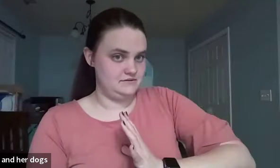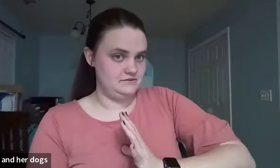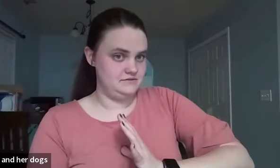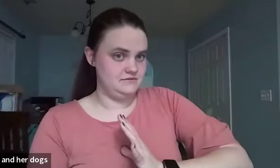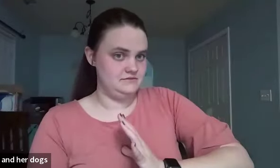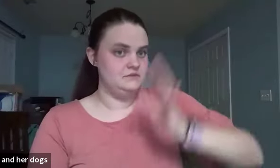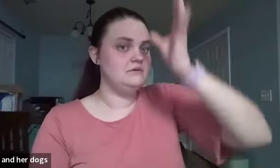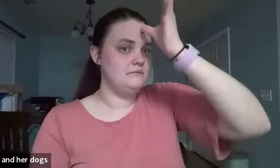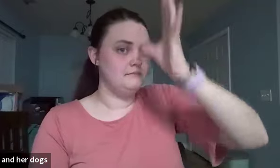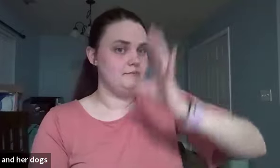Man.